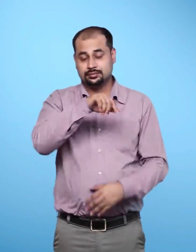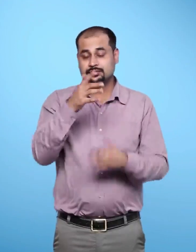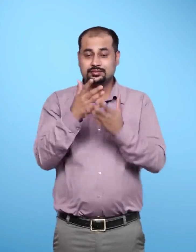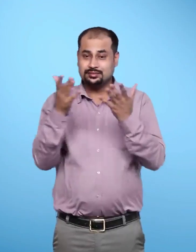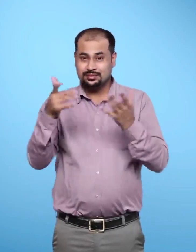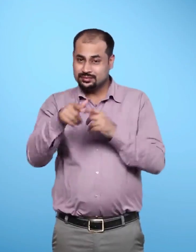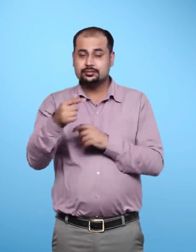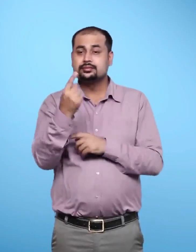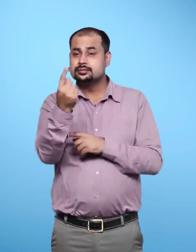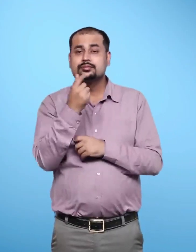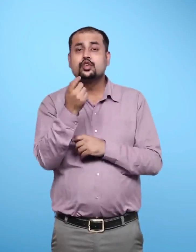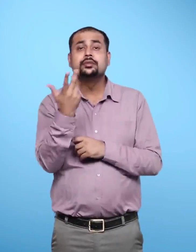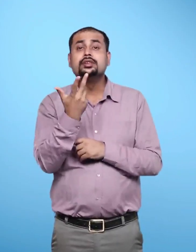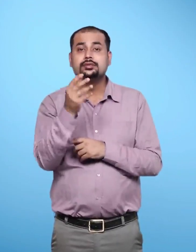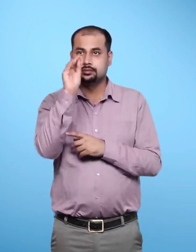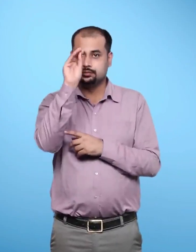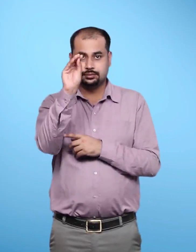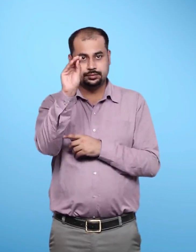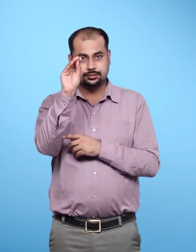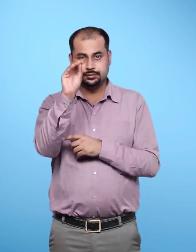Price of each Rs 2,000.